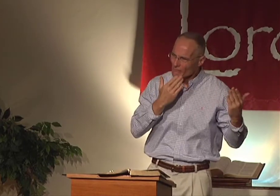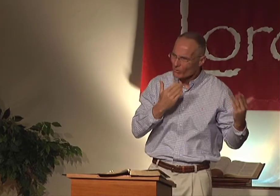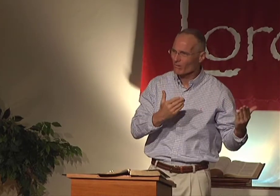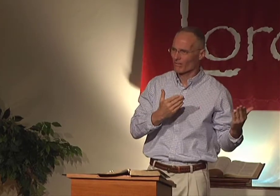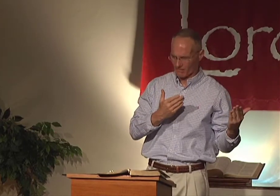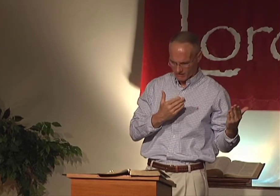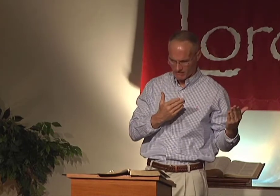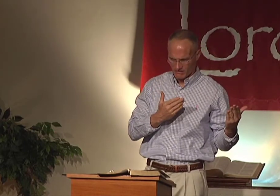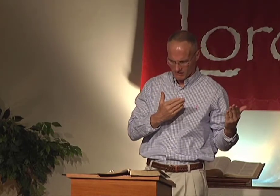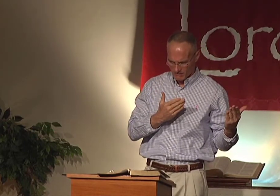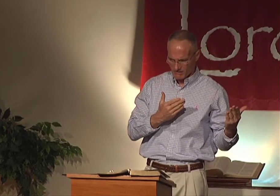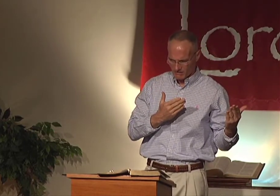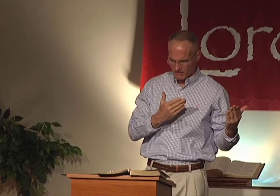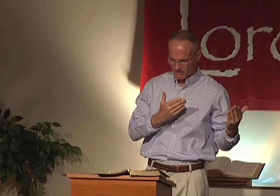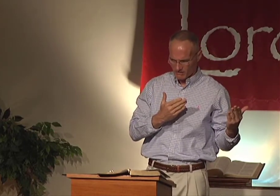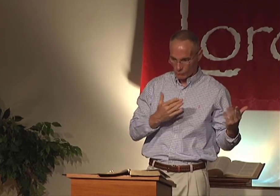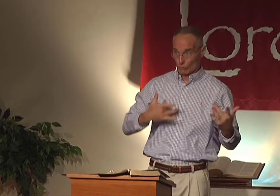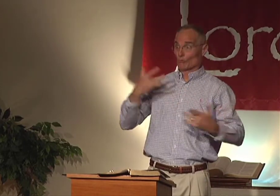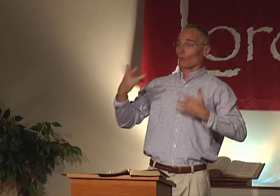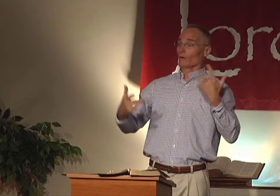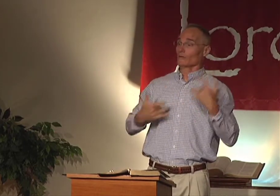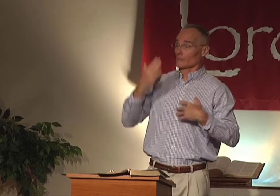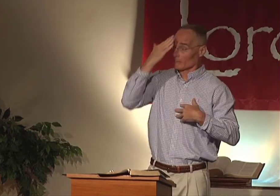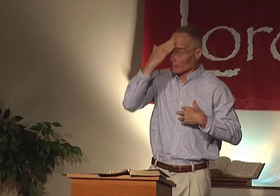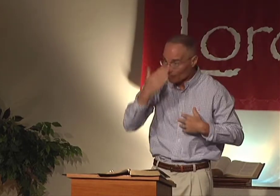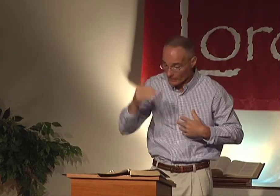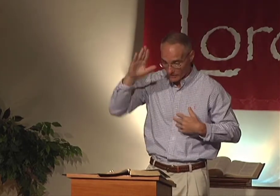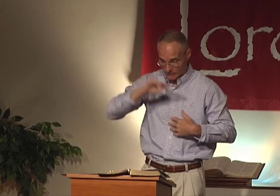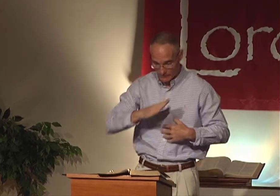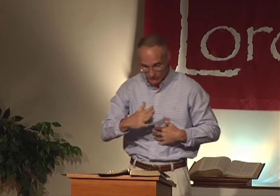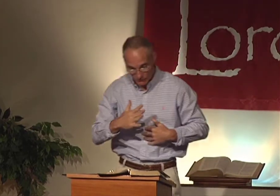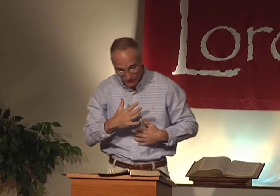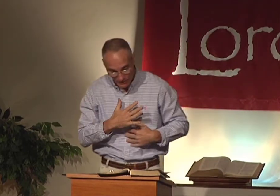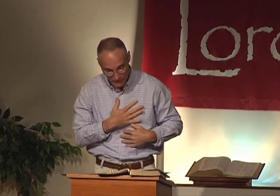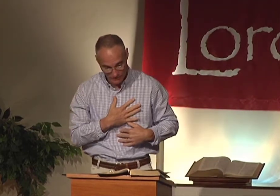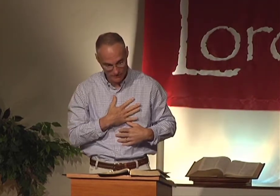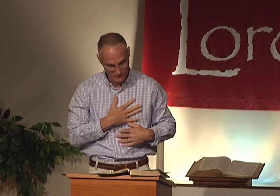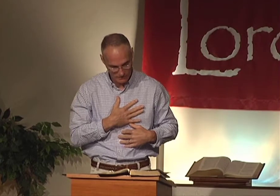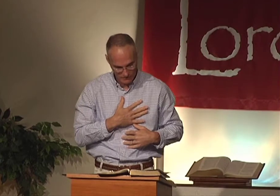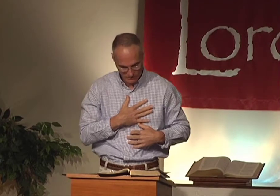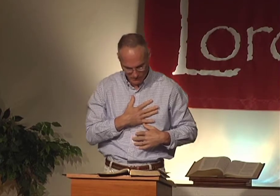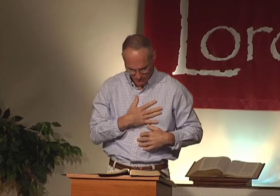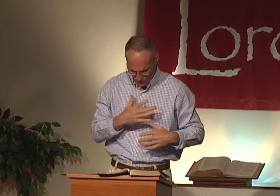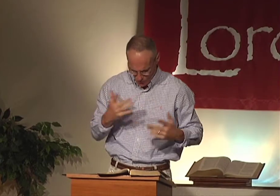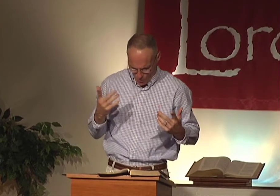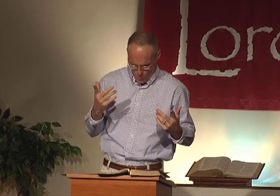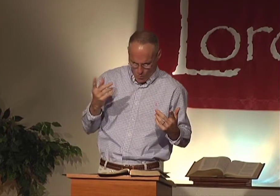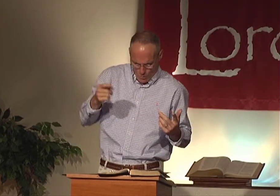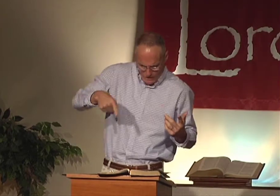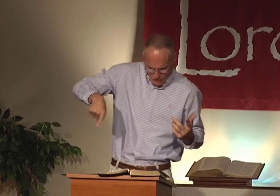You should be grateful. You should be joyous because of his grace.